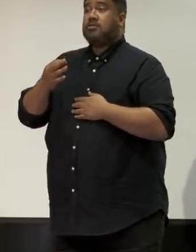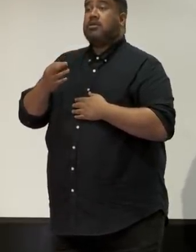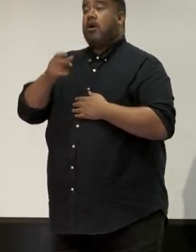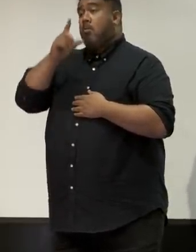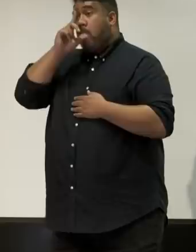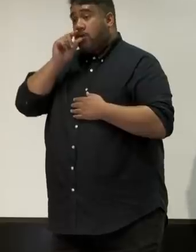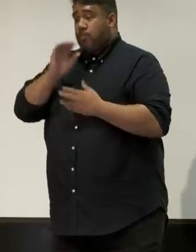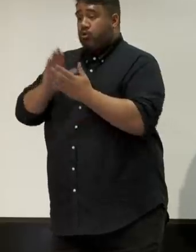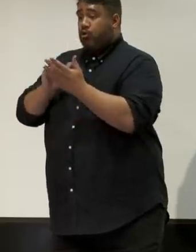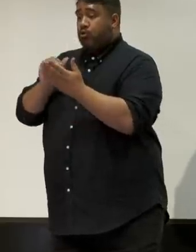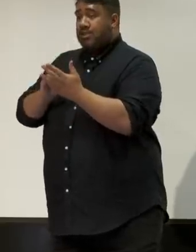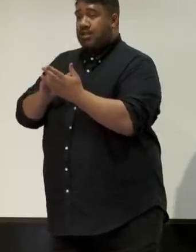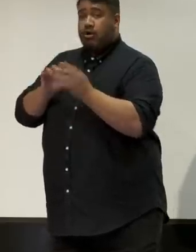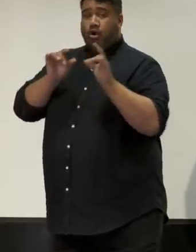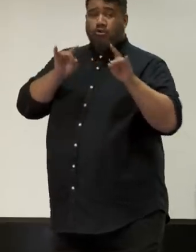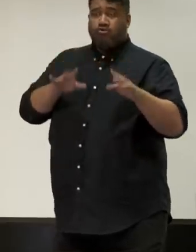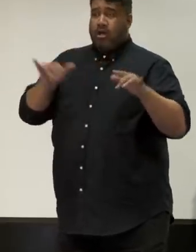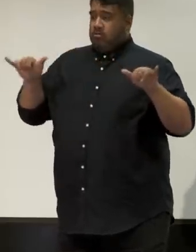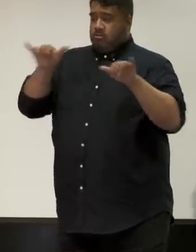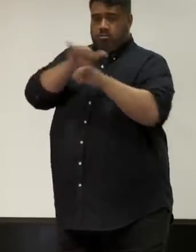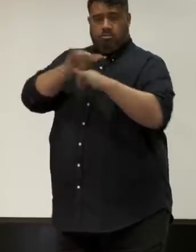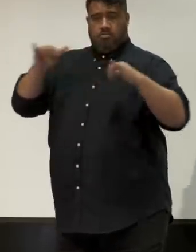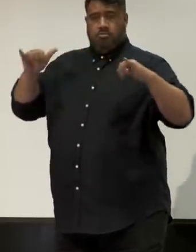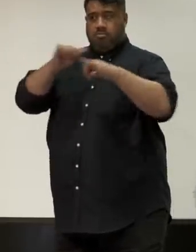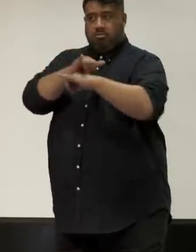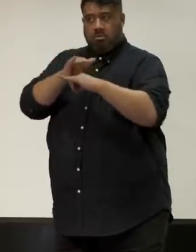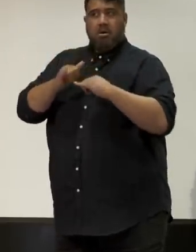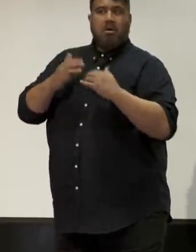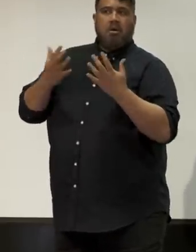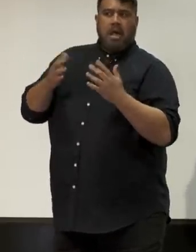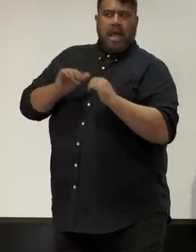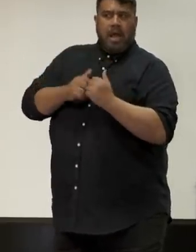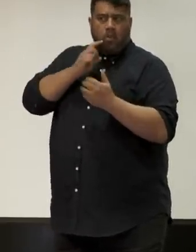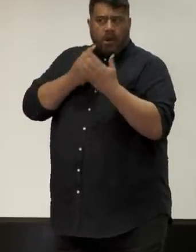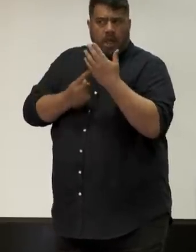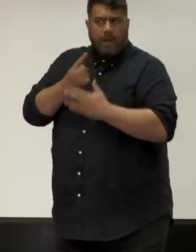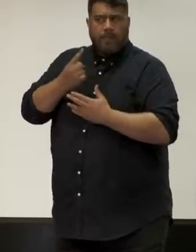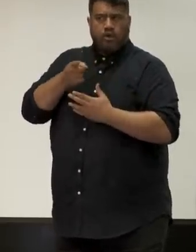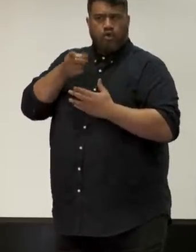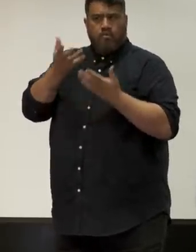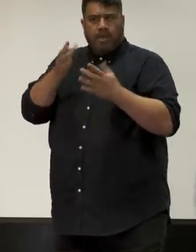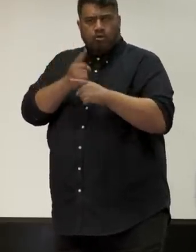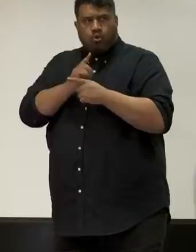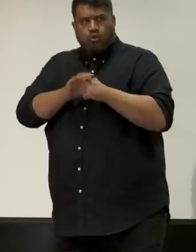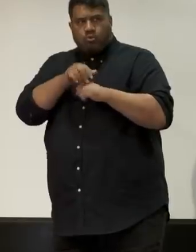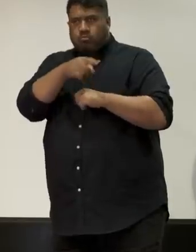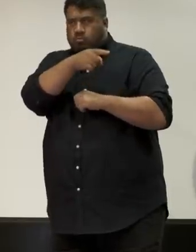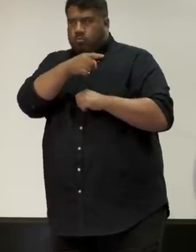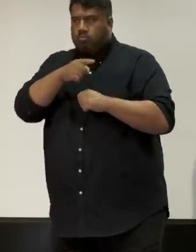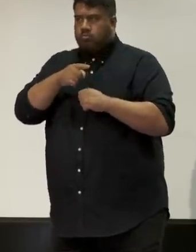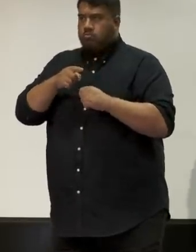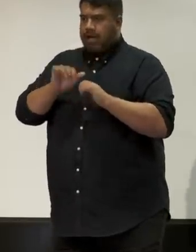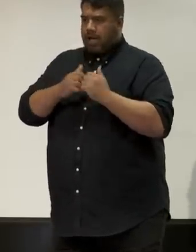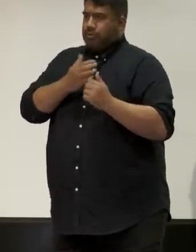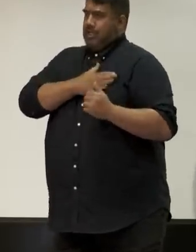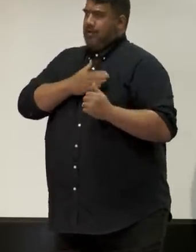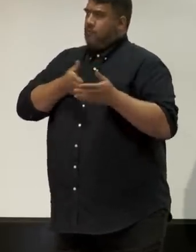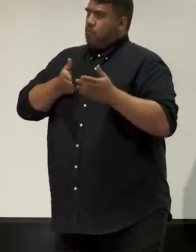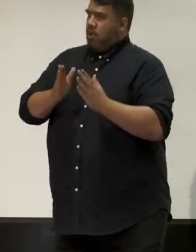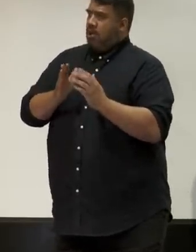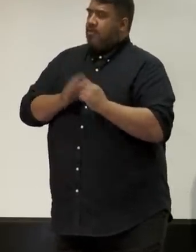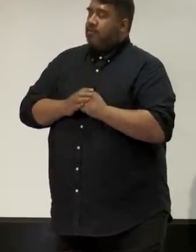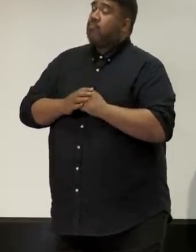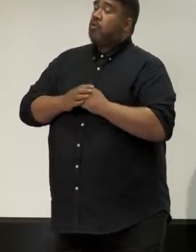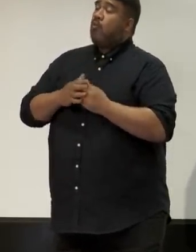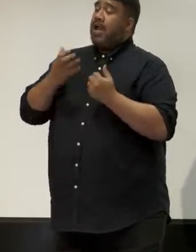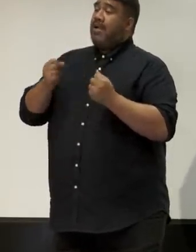resume? I have seen the work that's been done by the Australian-New Zealand joint leadership team